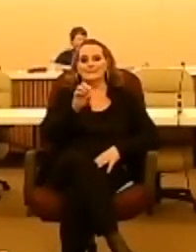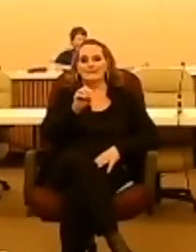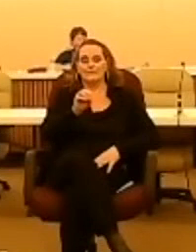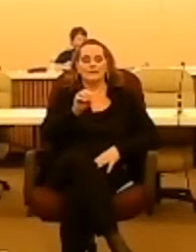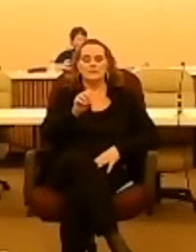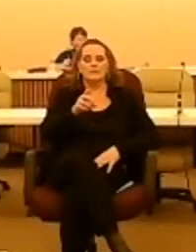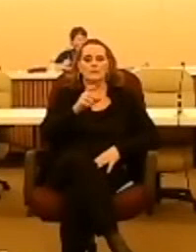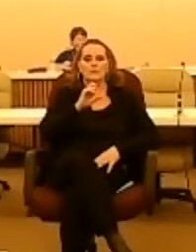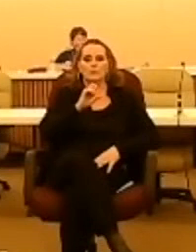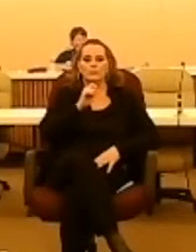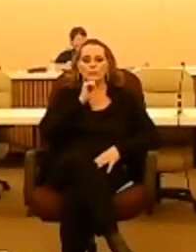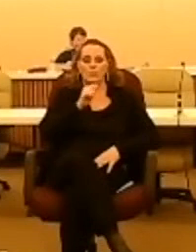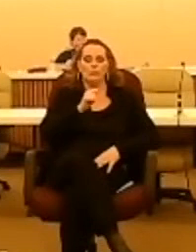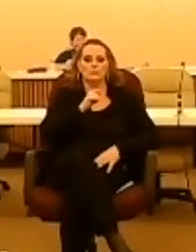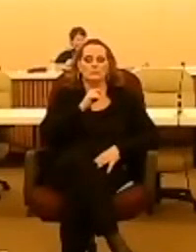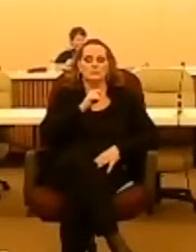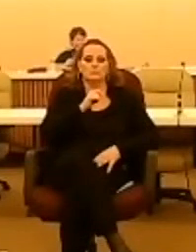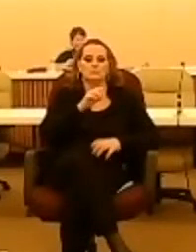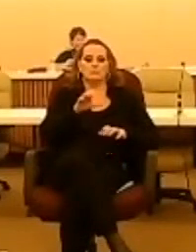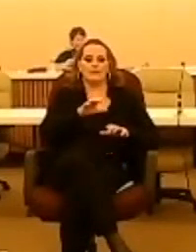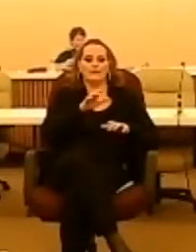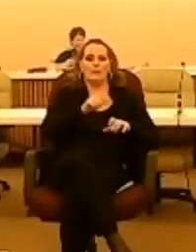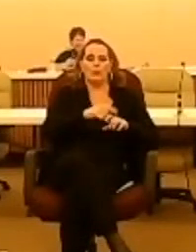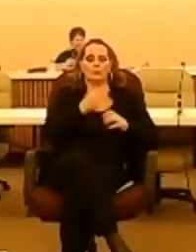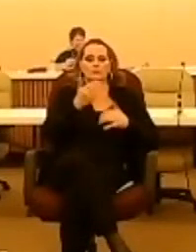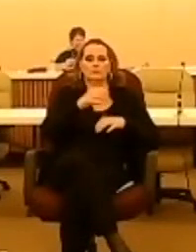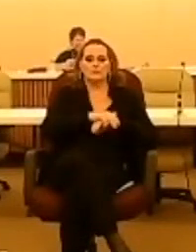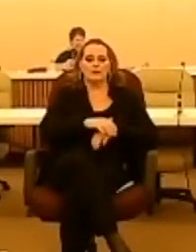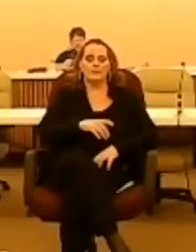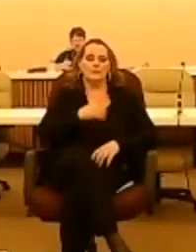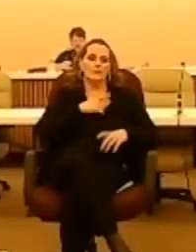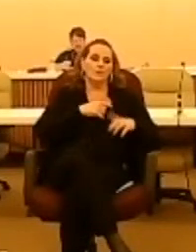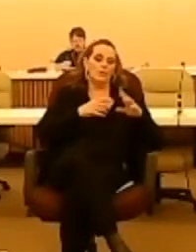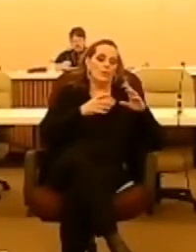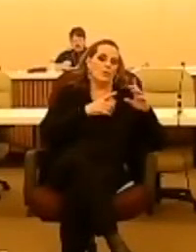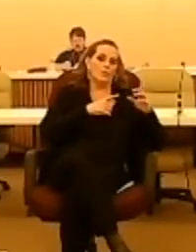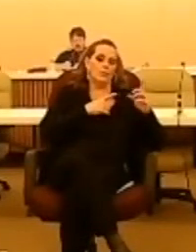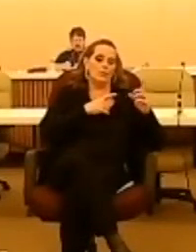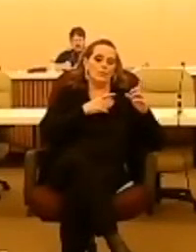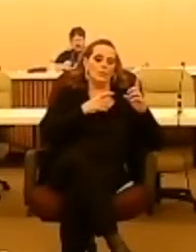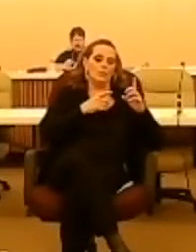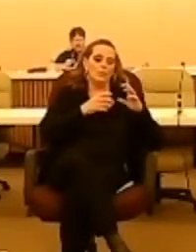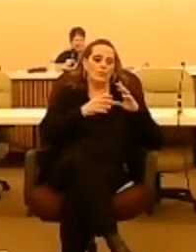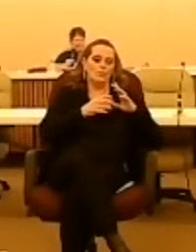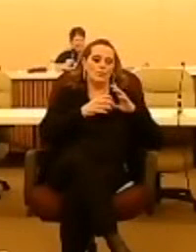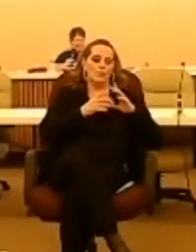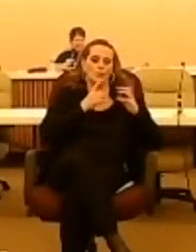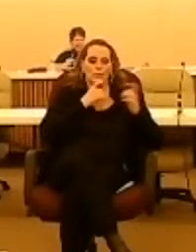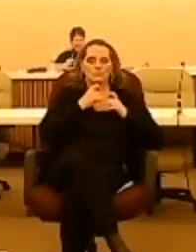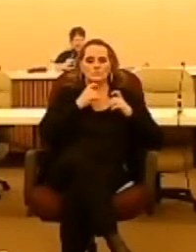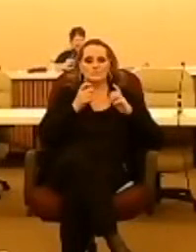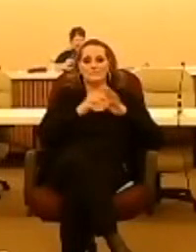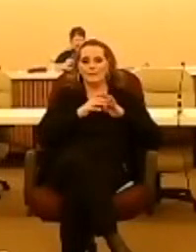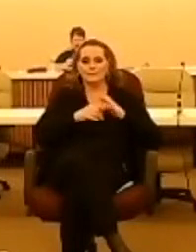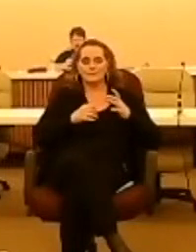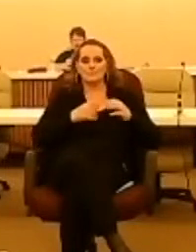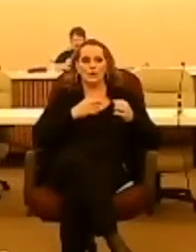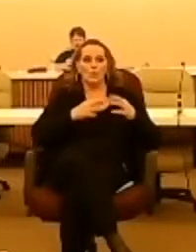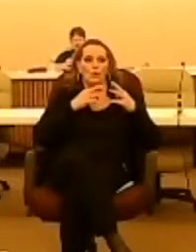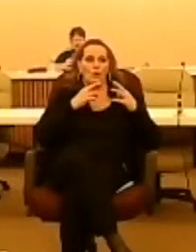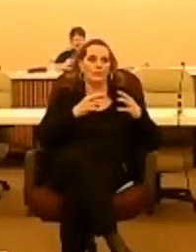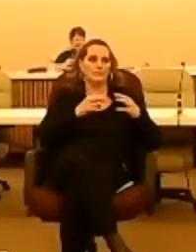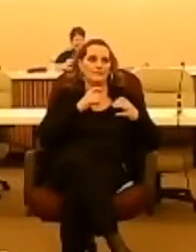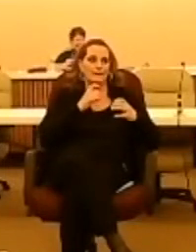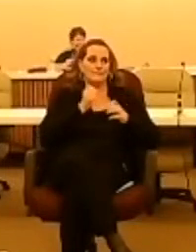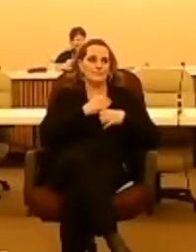Any other questions, comments about that? I don't know if the applicant is still online. Hopefully that's not creating